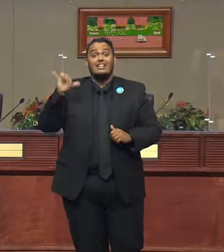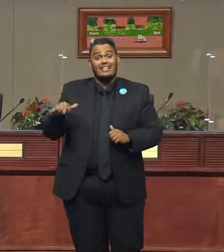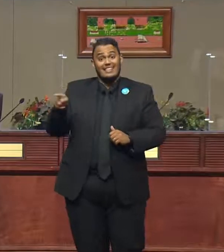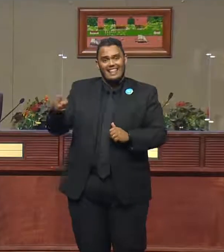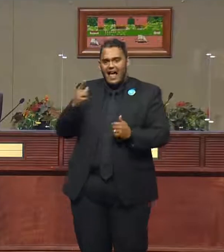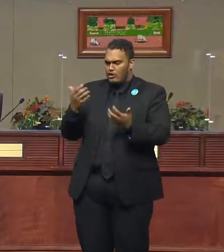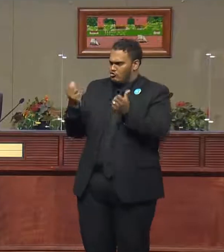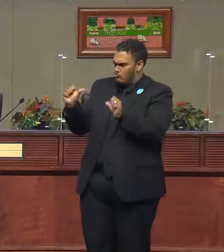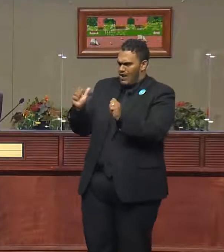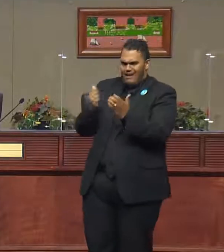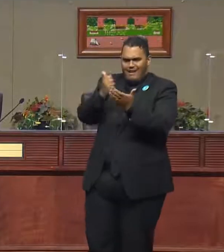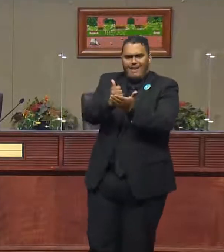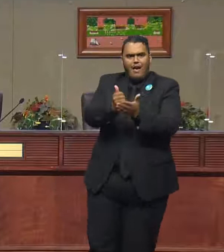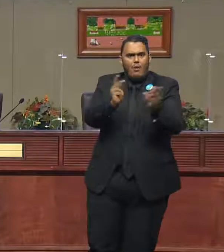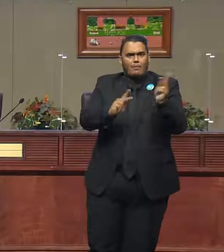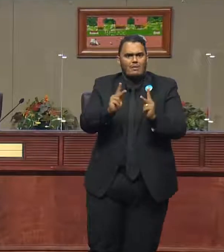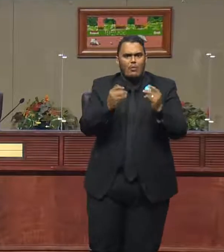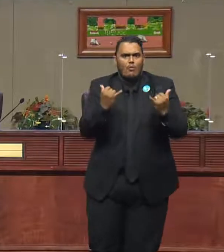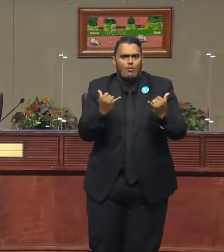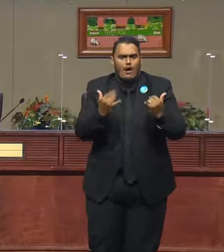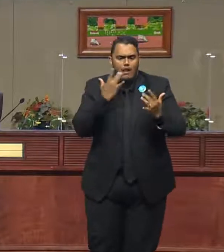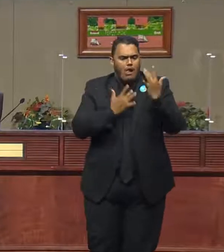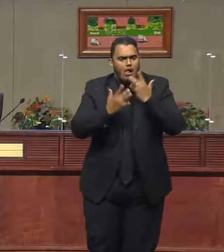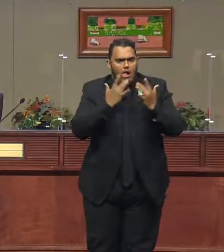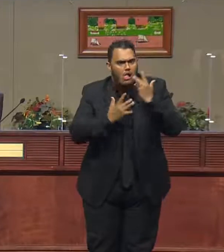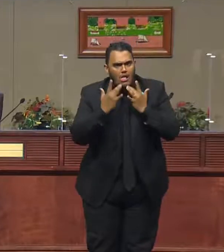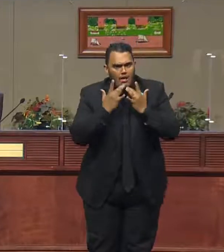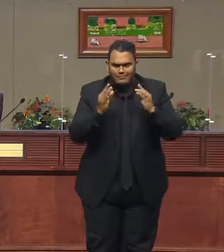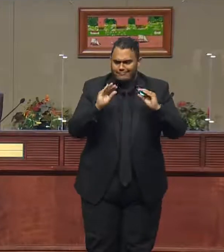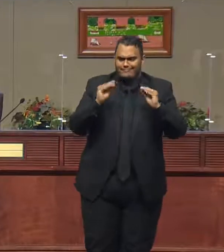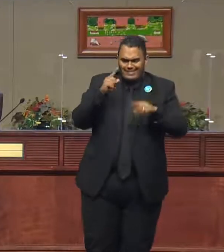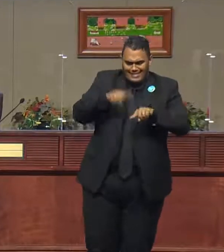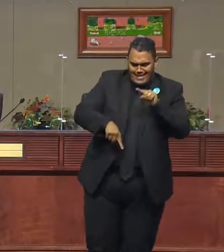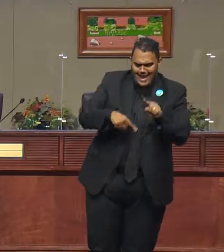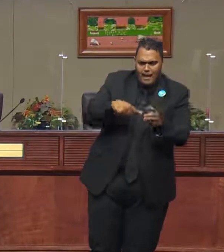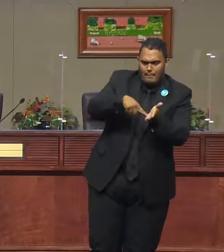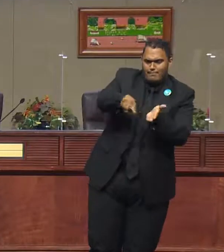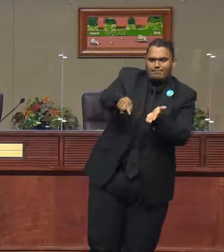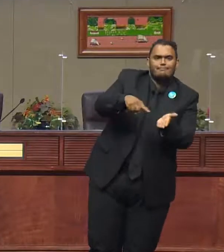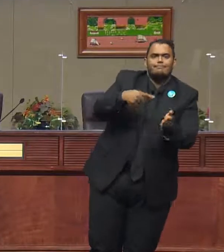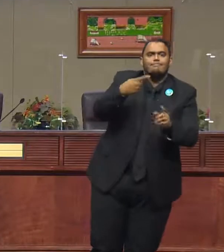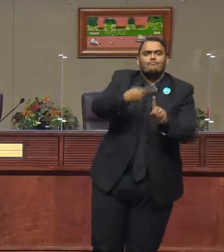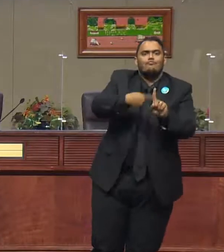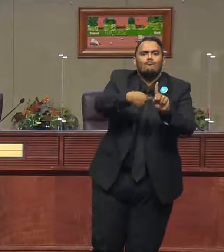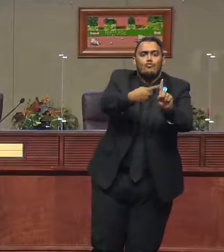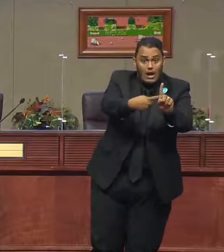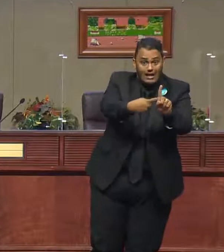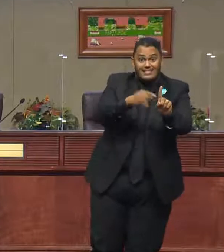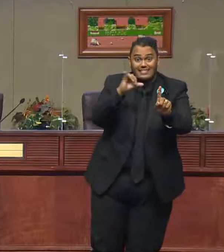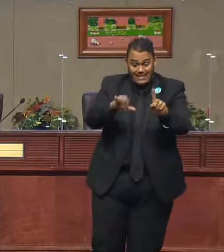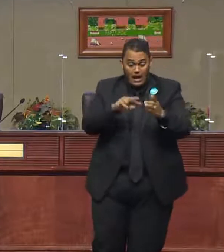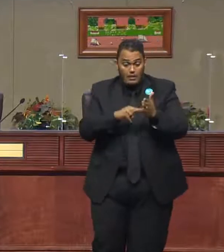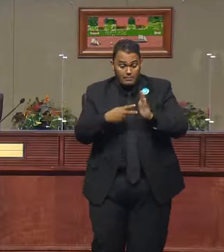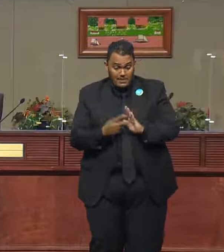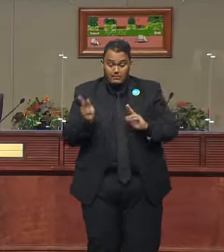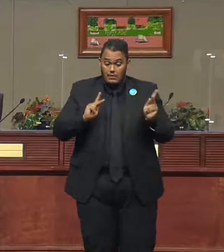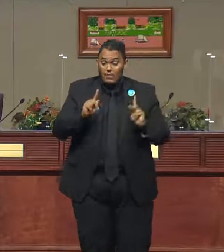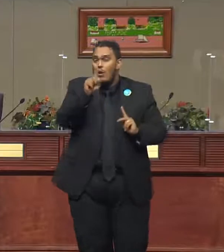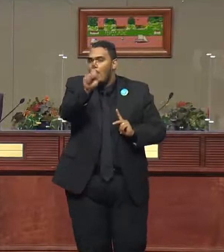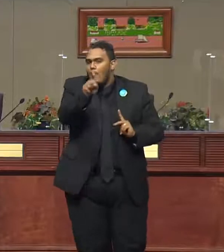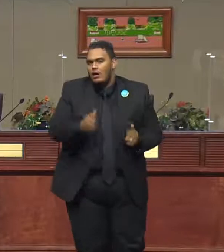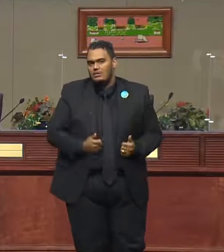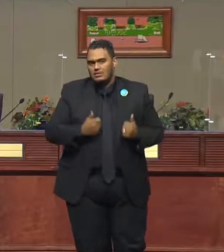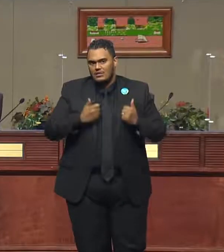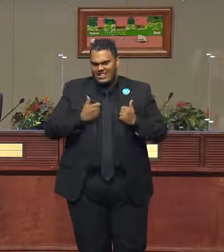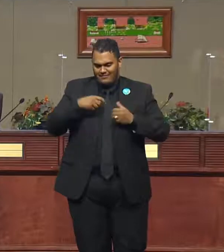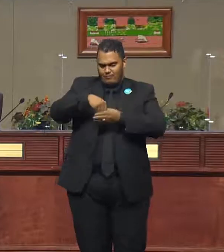rent. The program is federally funded, and to be eligible, a household within the city limits of Orlando must have experienced financial hardship